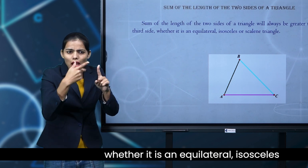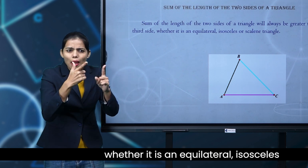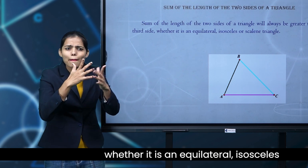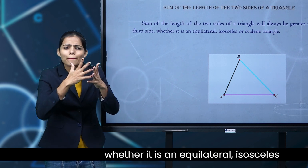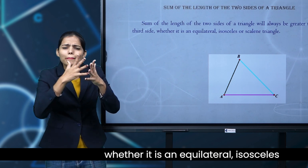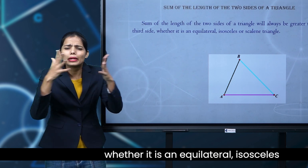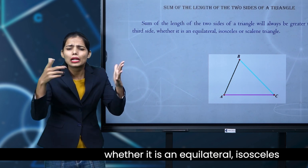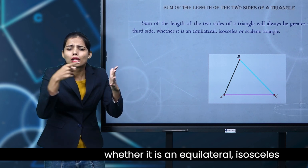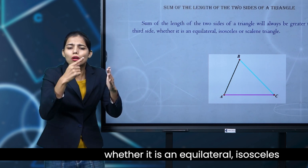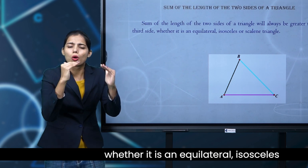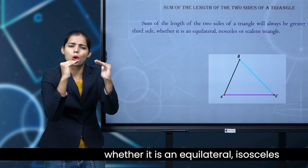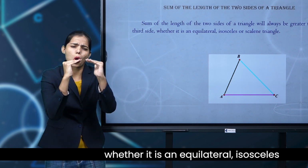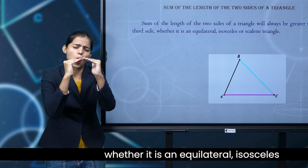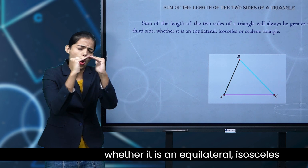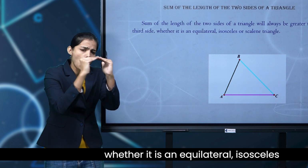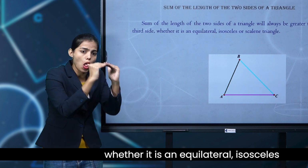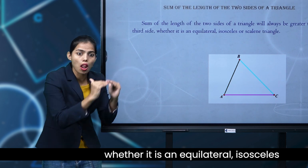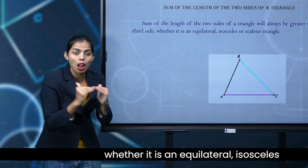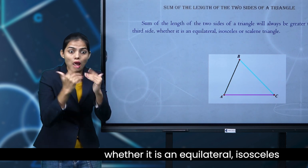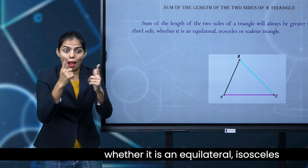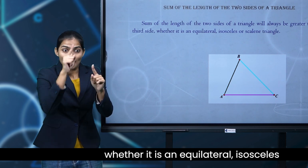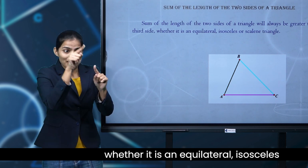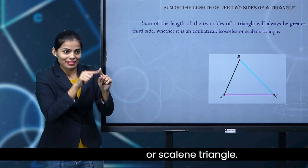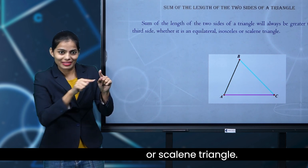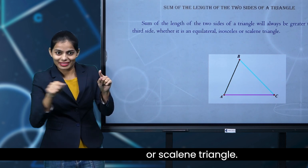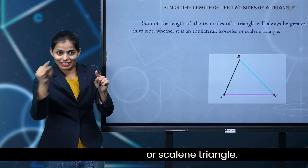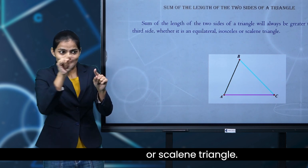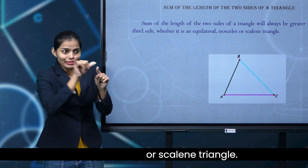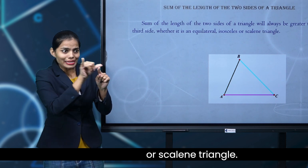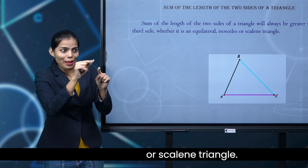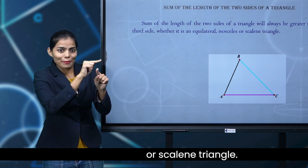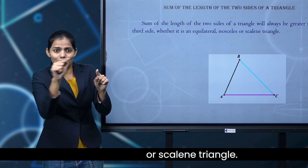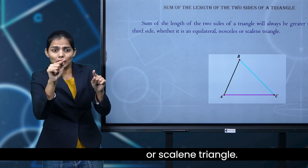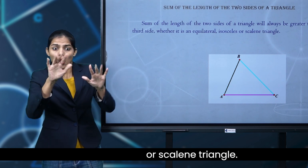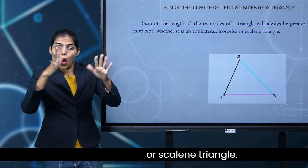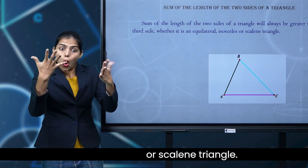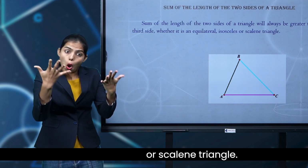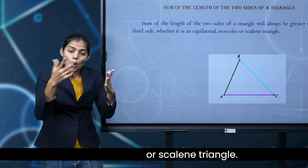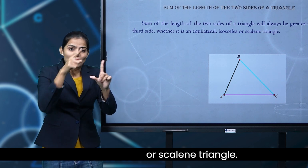it is an equilateral, isosceles or scalene triangle.